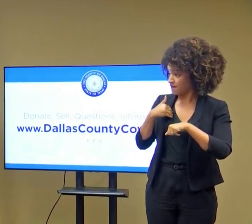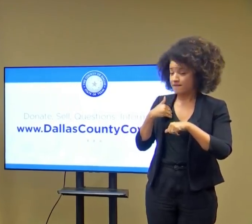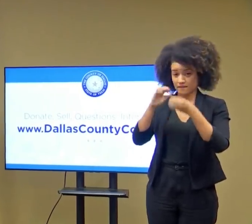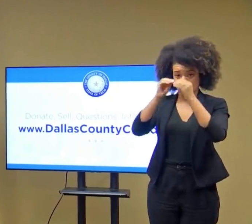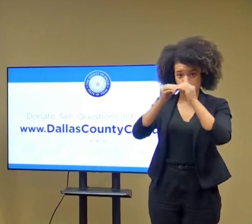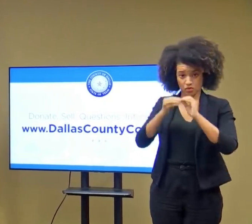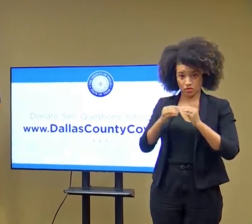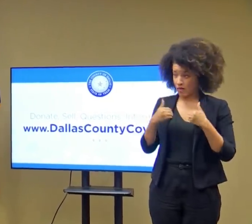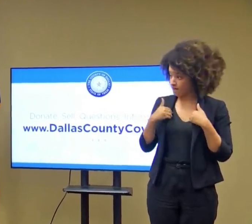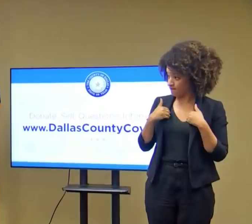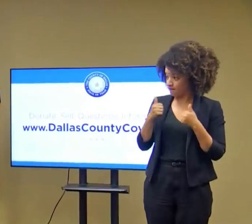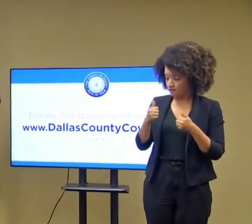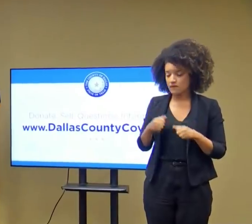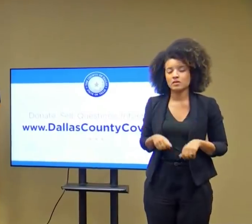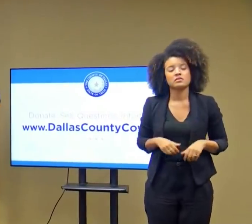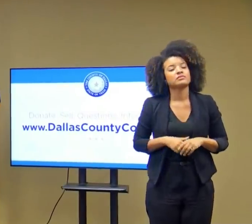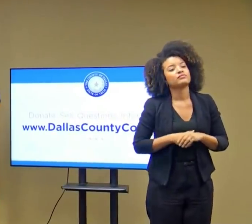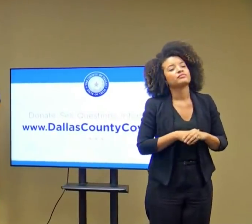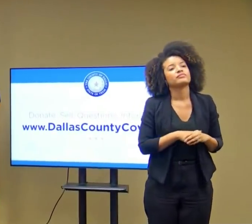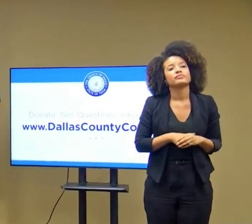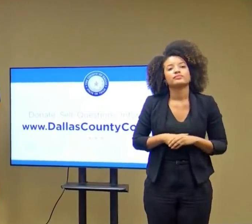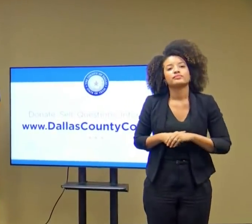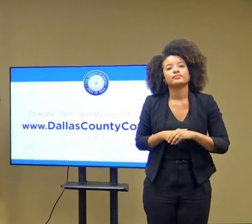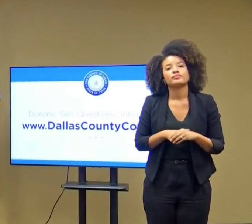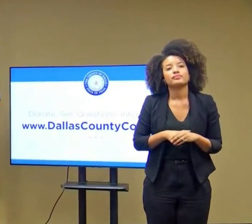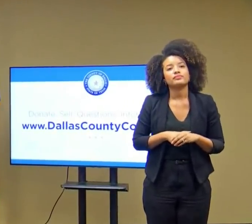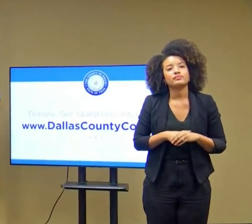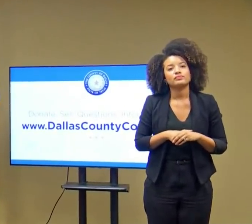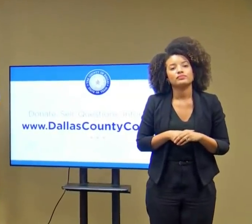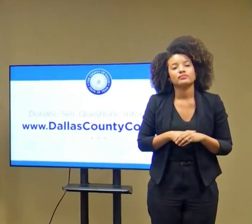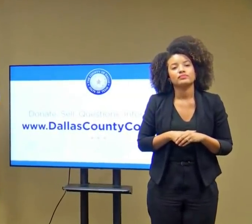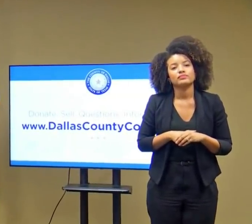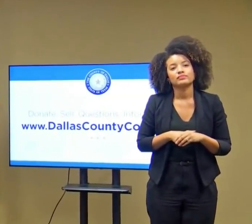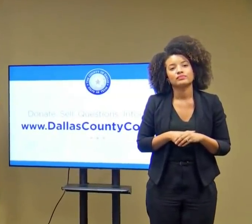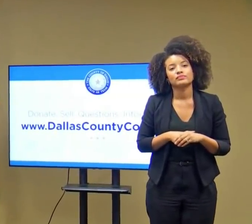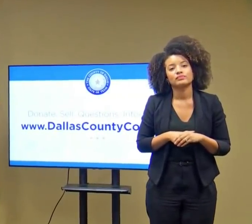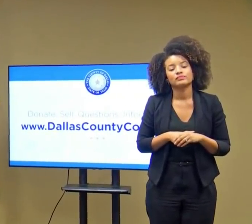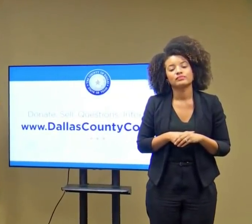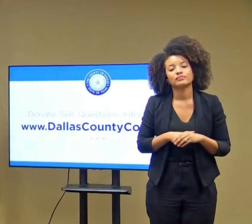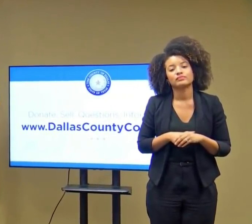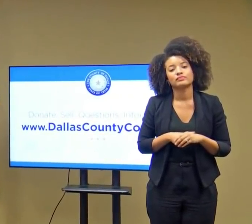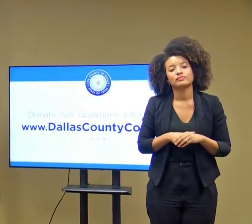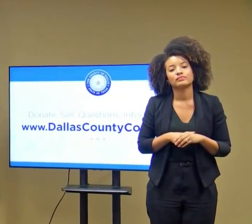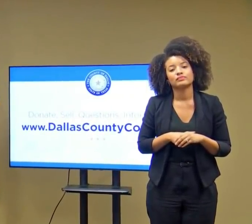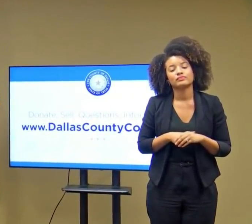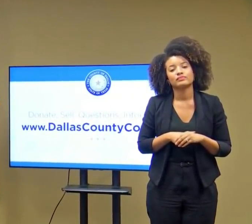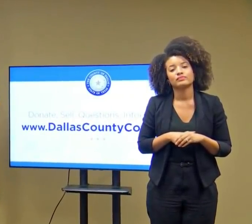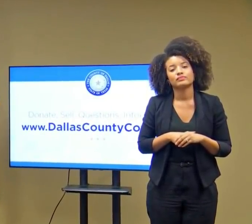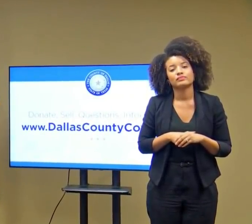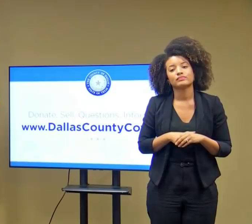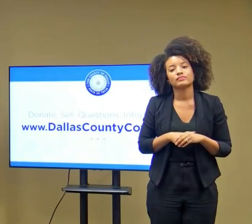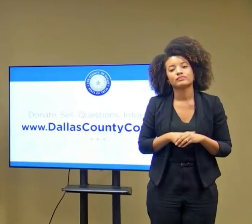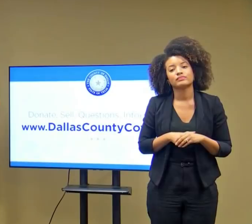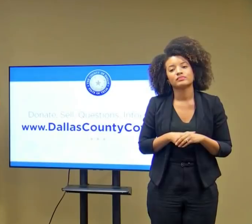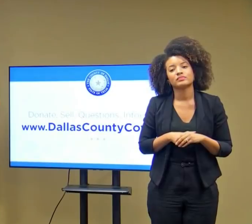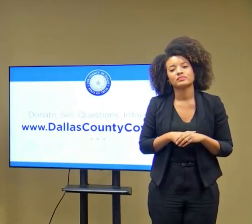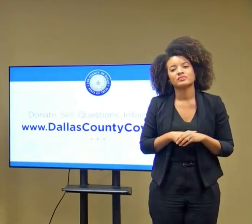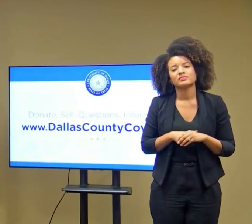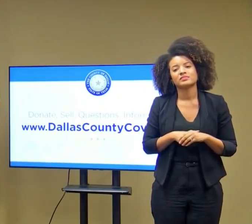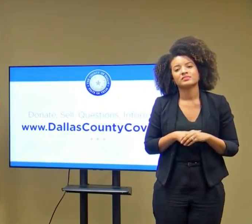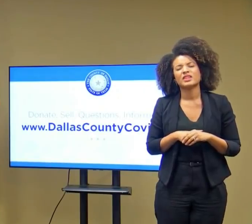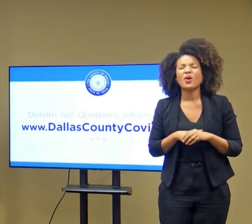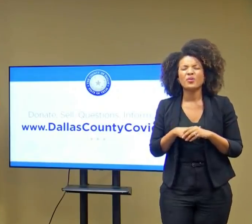numbers. Good, thanks. All right, so more somewhat preliminary,